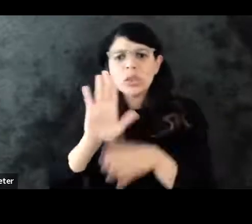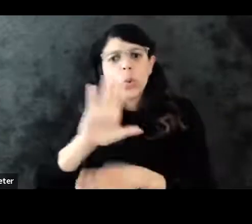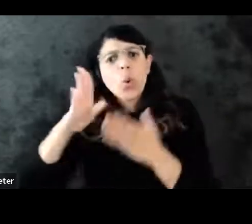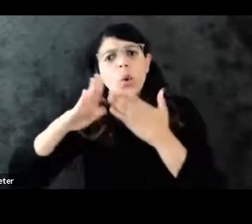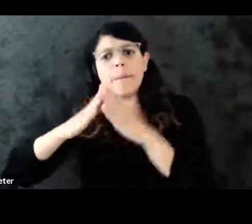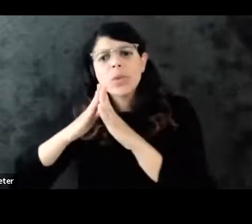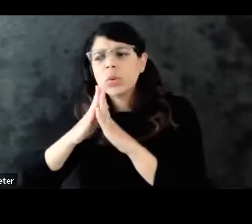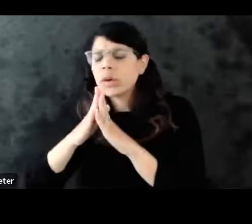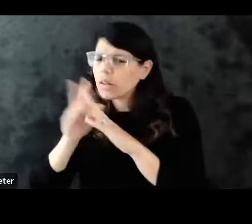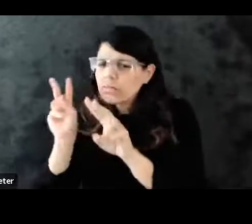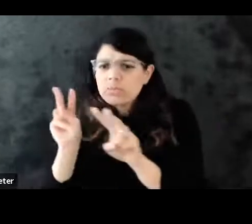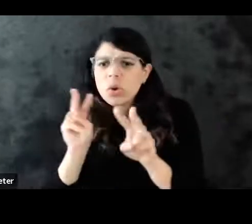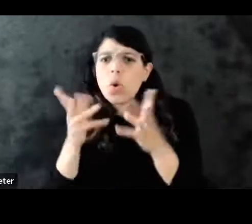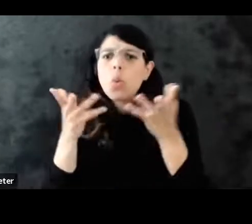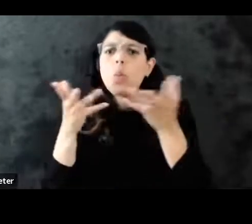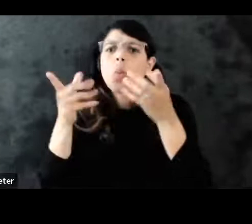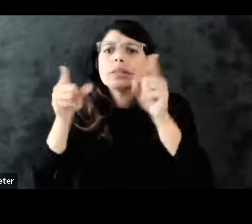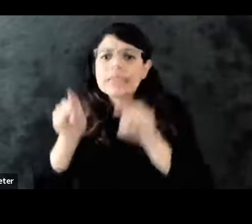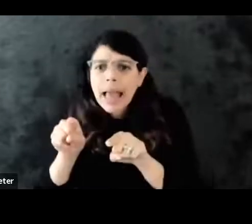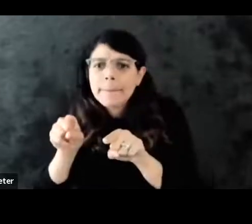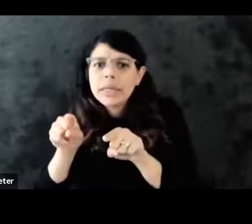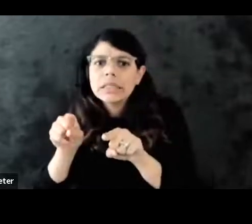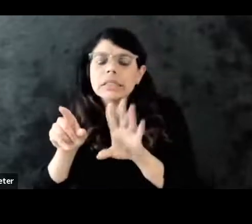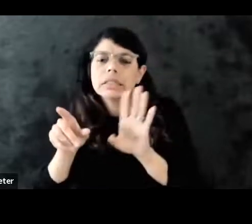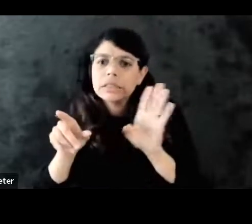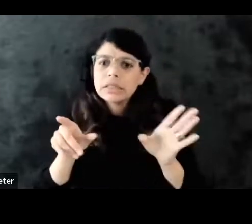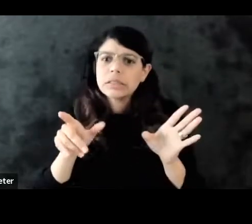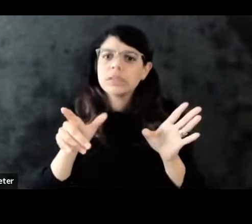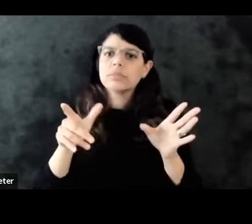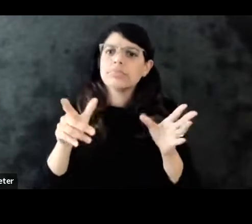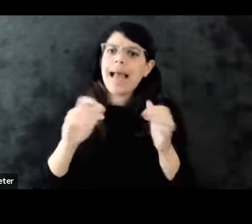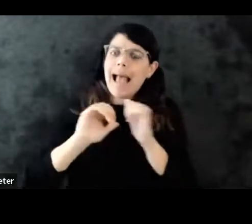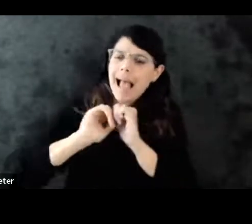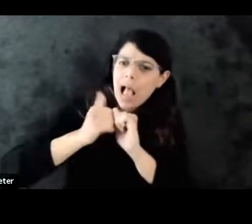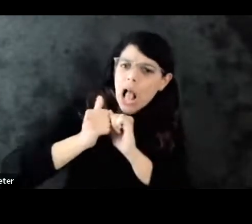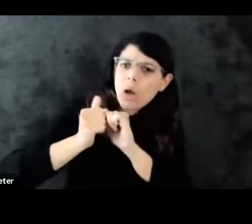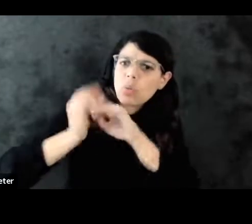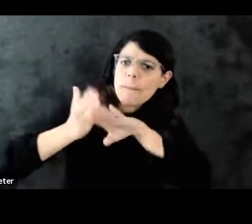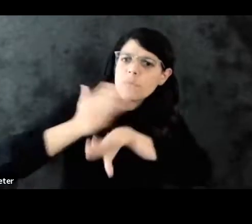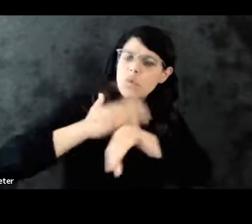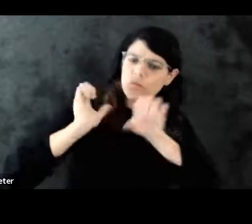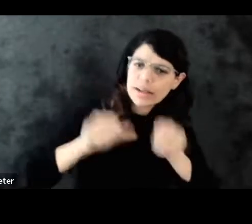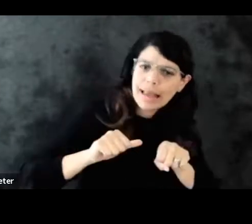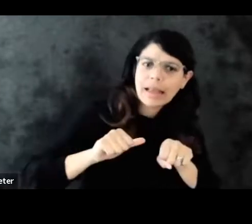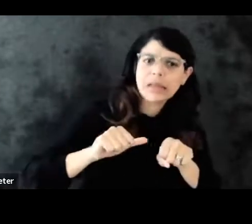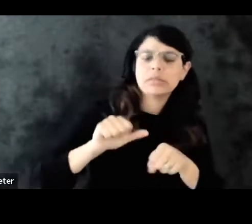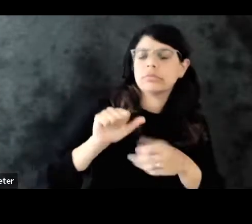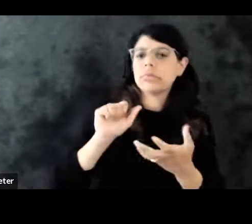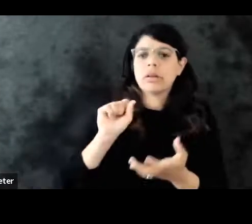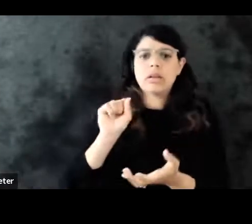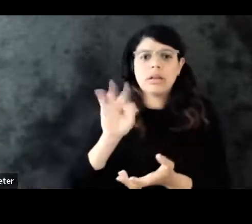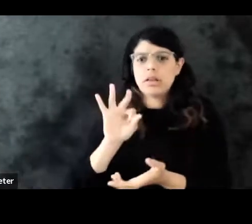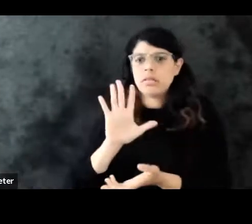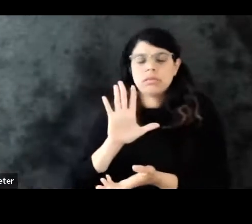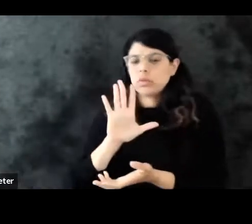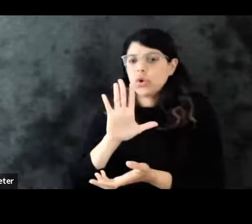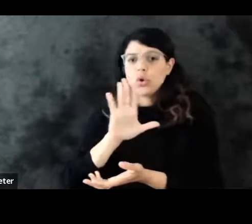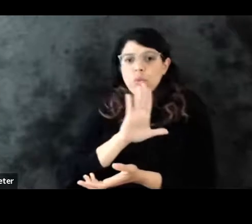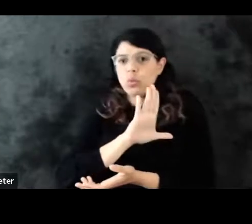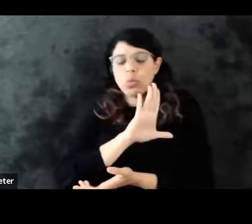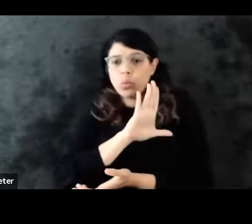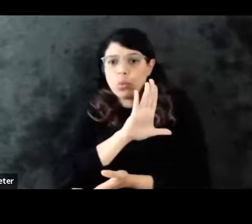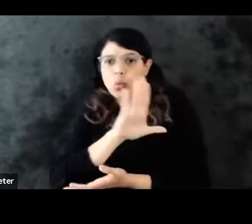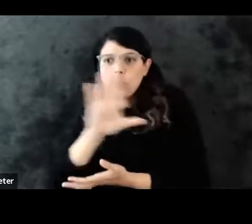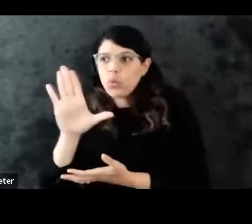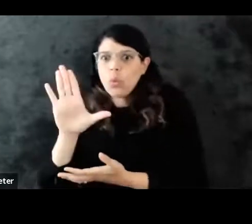campus here, a MedChat that we had, Munoz in my generation, that became MedChat. I don't know if we have